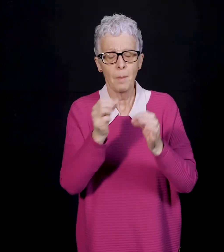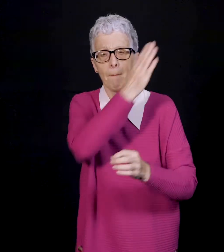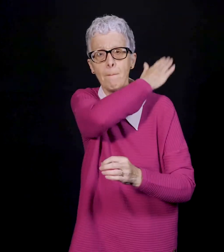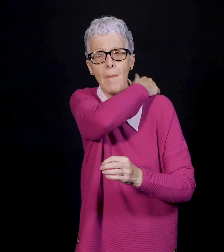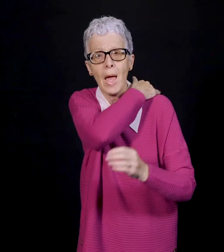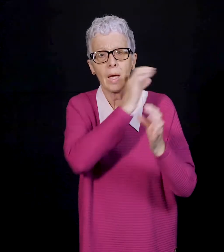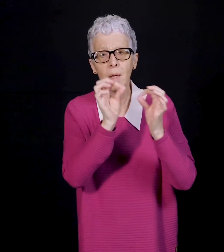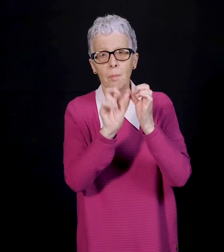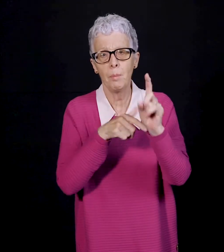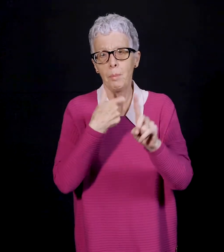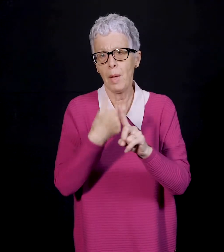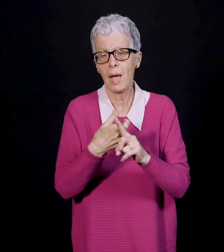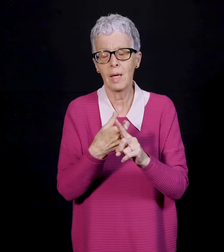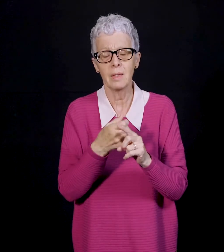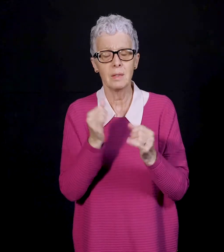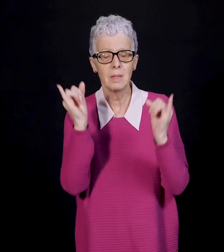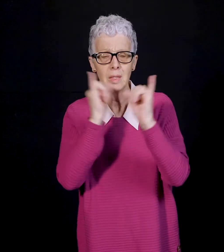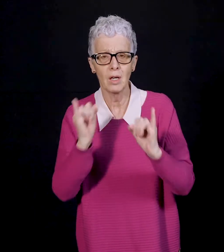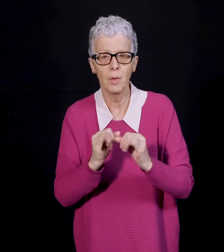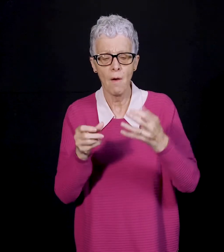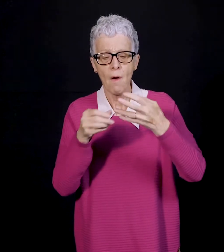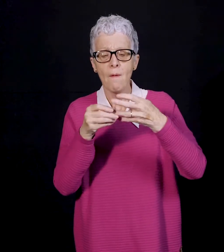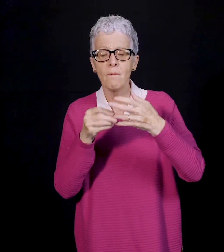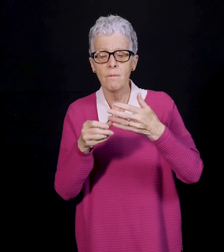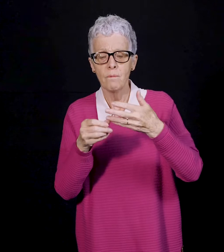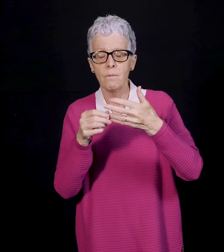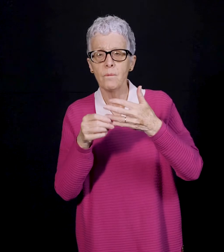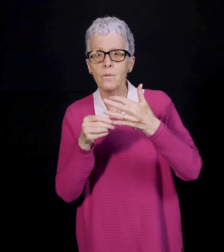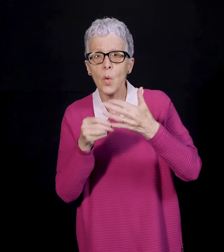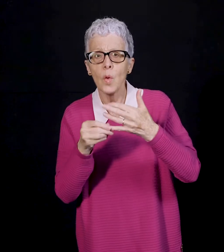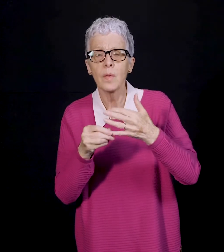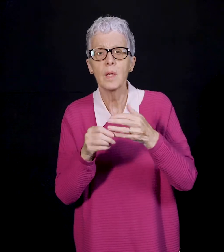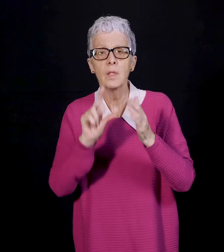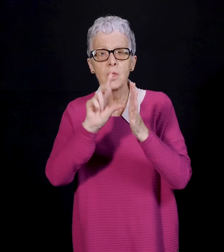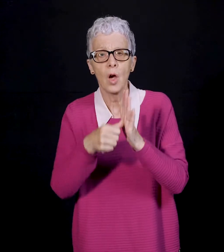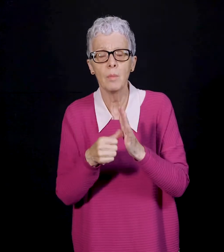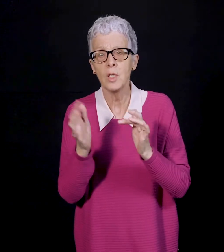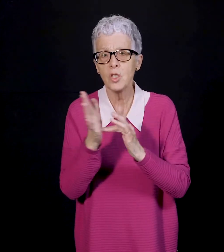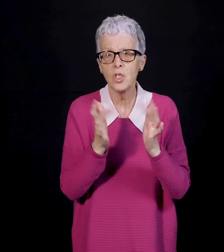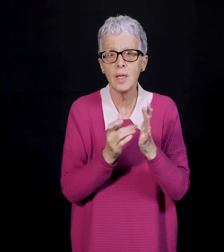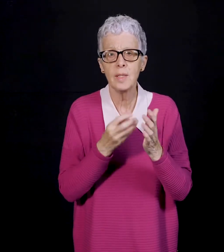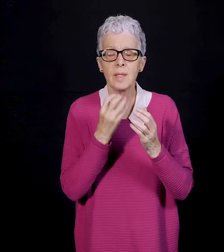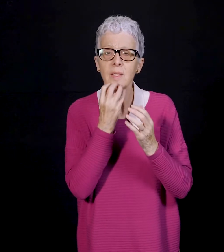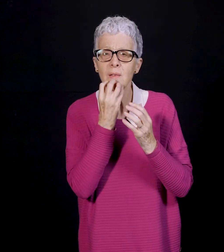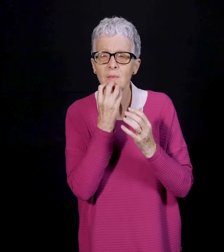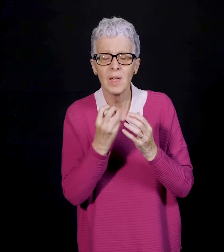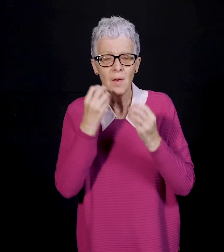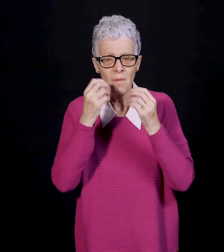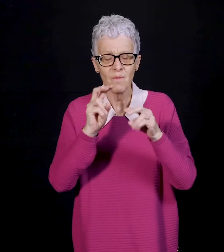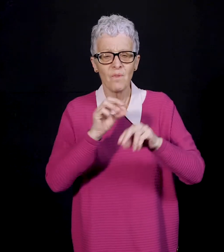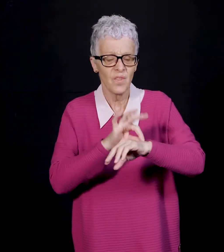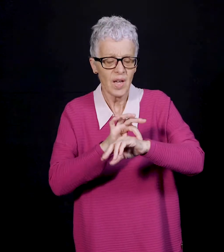bare. Then again, the fourth time, as he flicked that blood, Jesus' beard was pulled out, tore his flesh from his